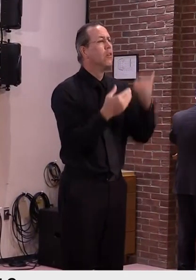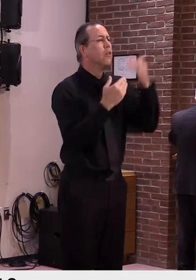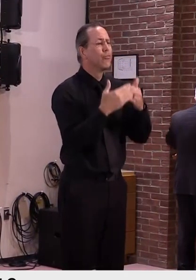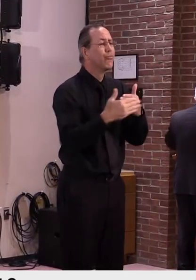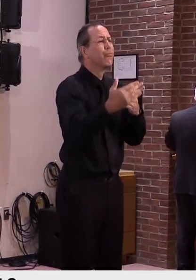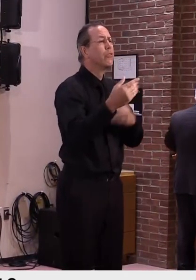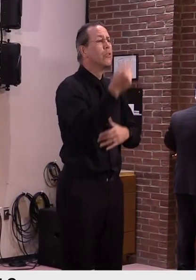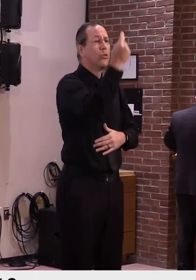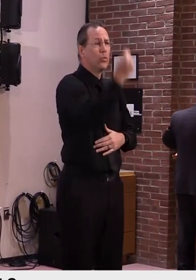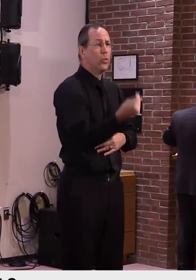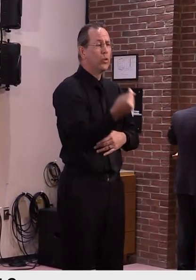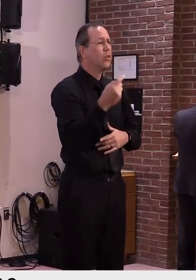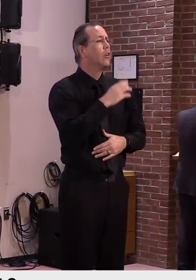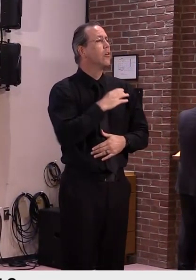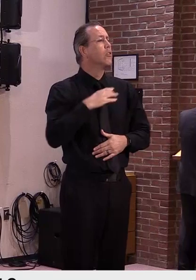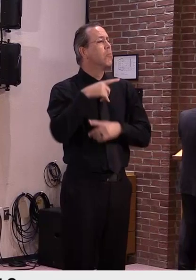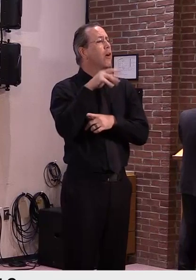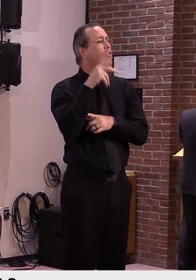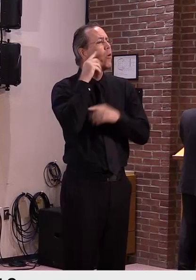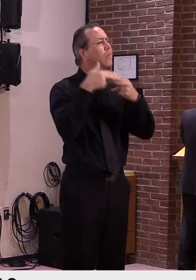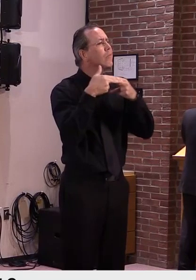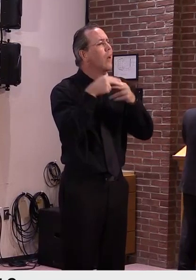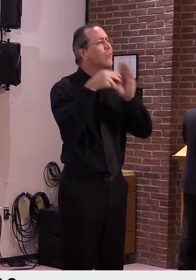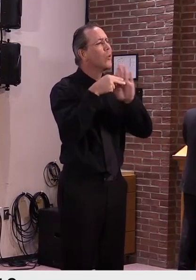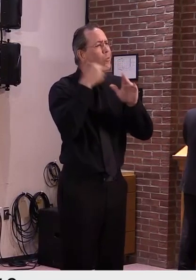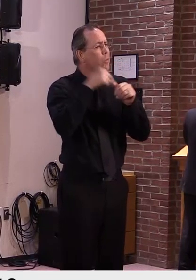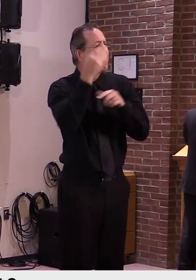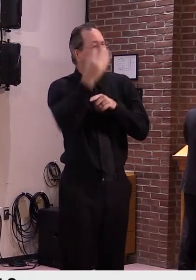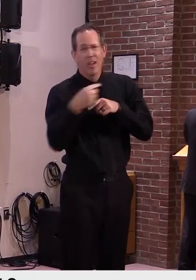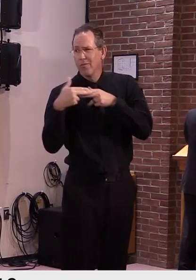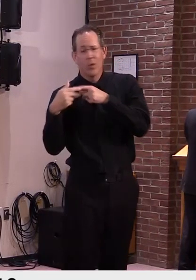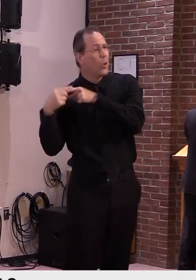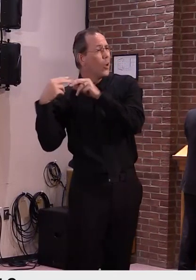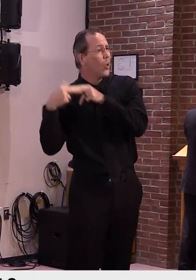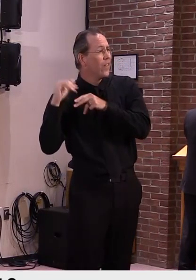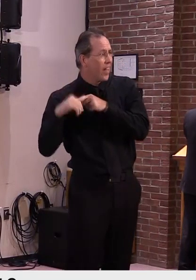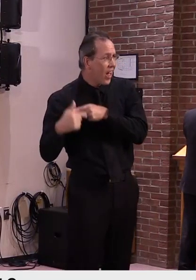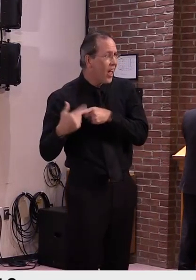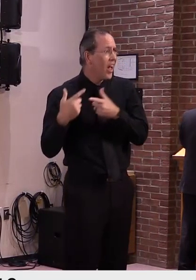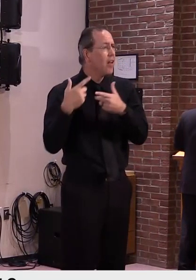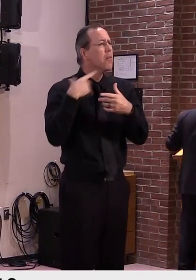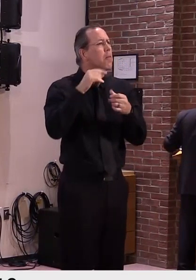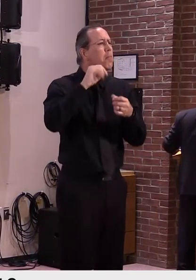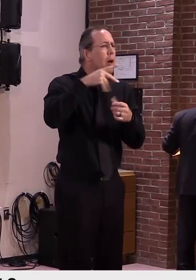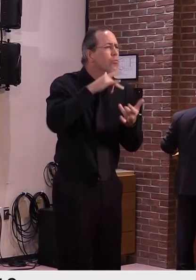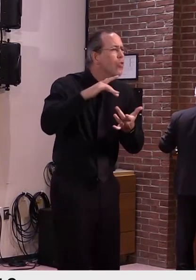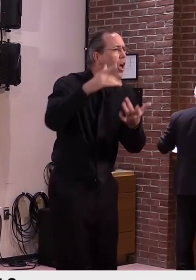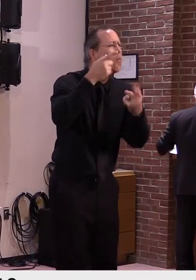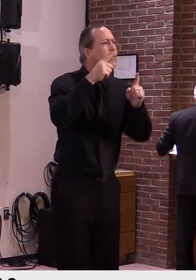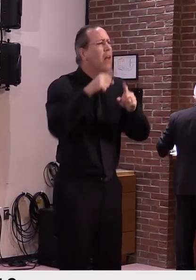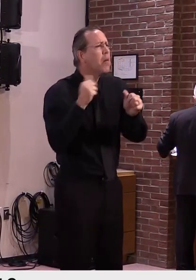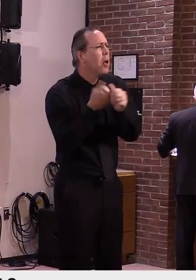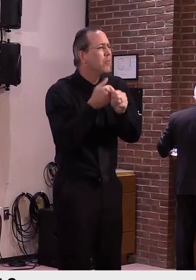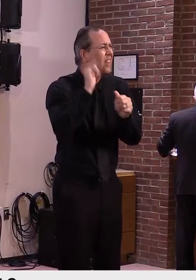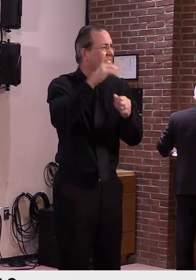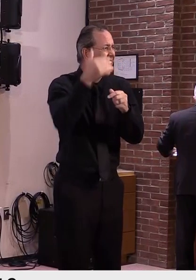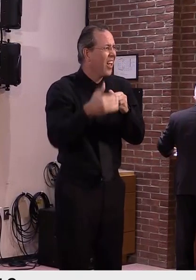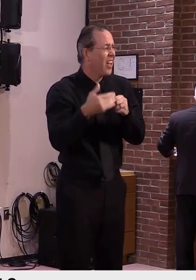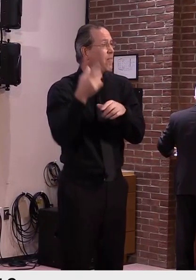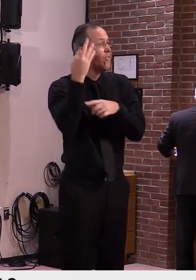latest data and modeling, as well as our travel map, and will continue to do so every Tuesday. And we'll move our